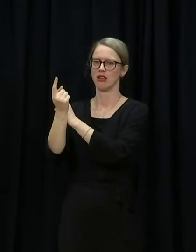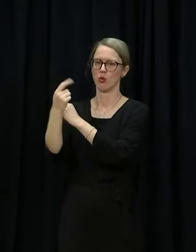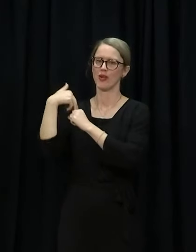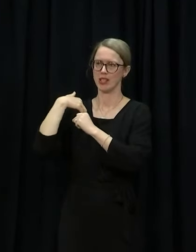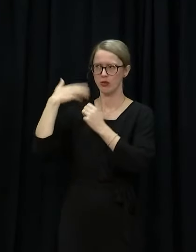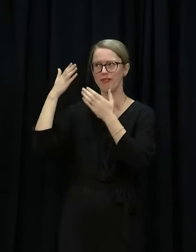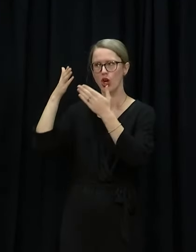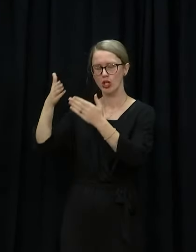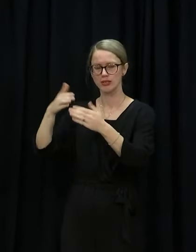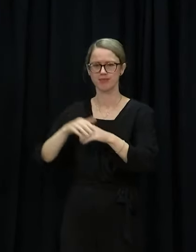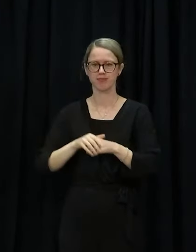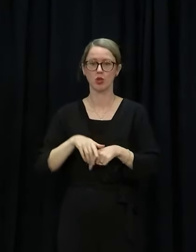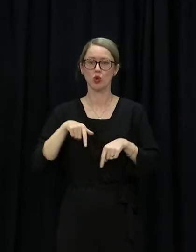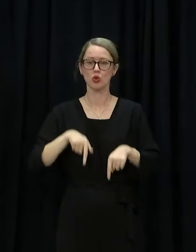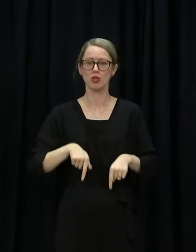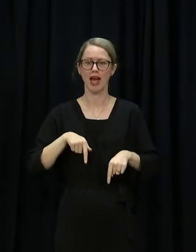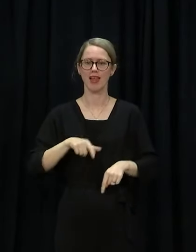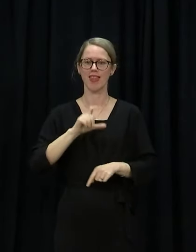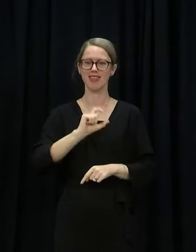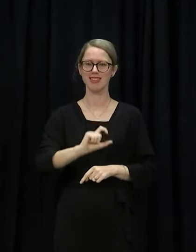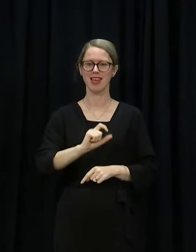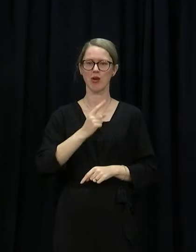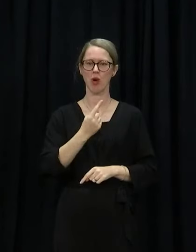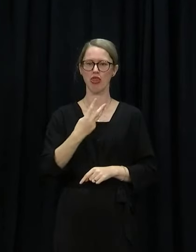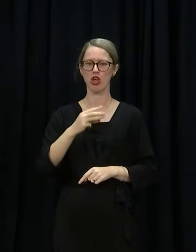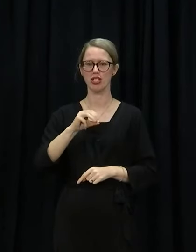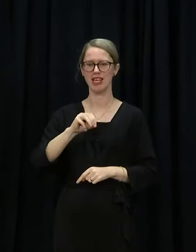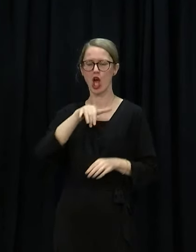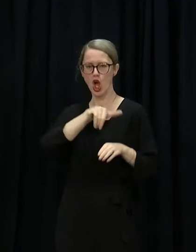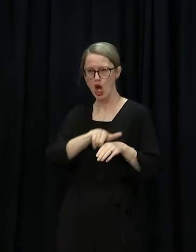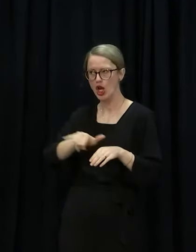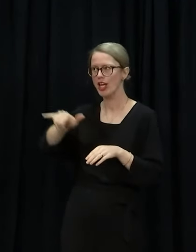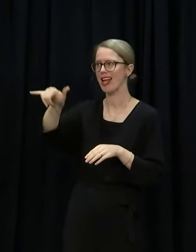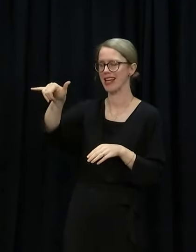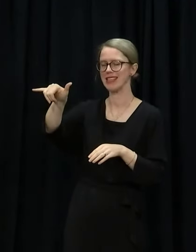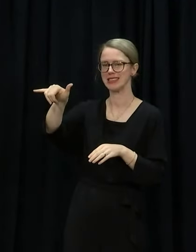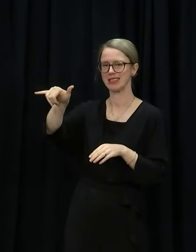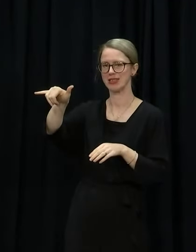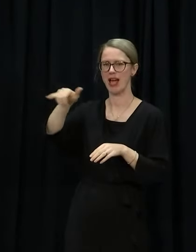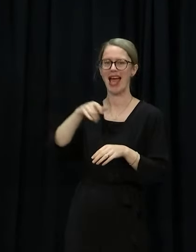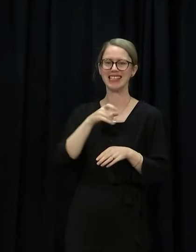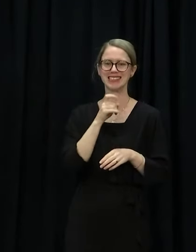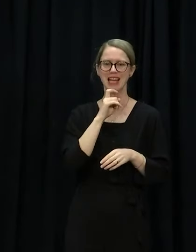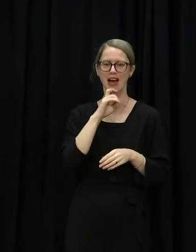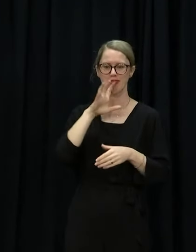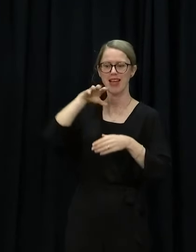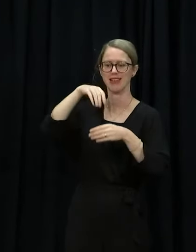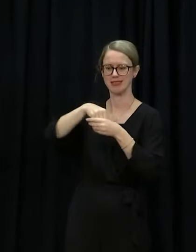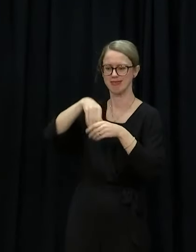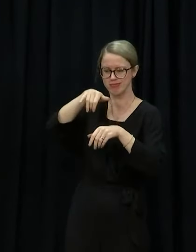we deployed a C-130 Hercules and supporting personnel to assist with international efforts to evacuate New